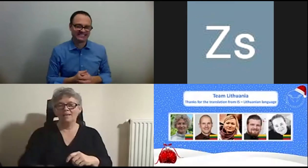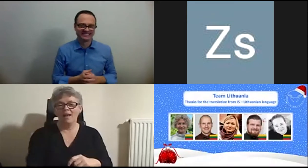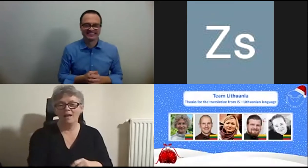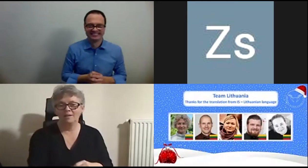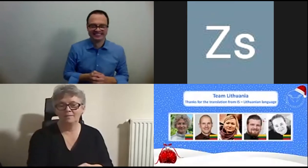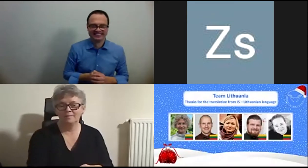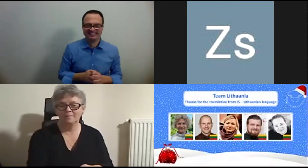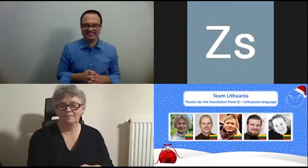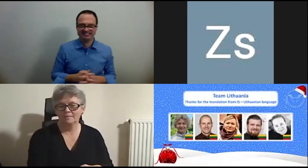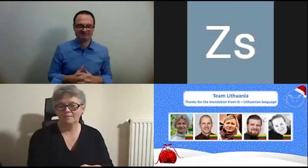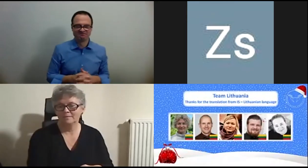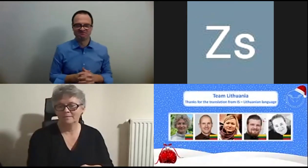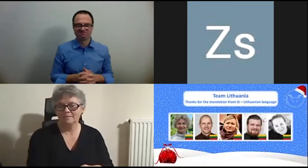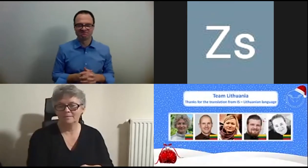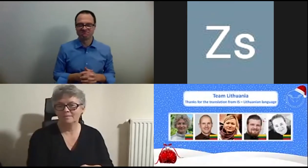Lithuania.